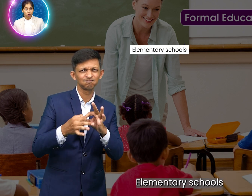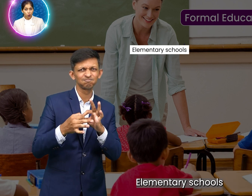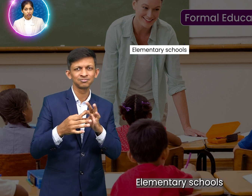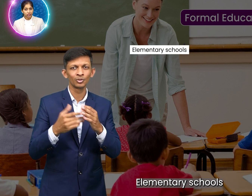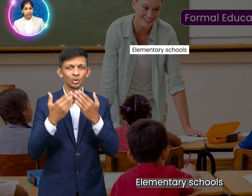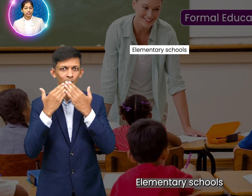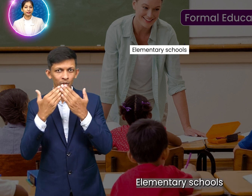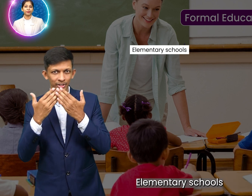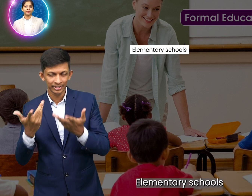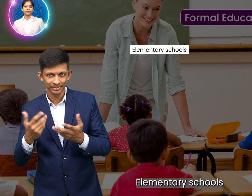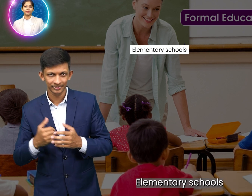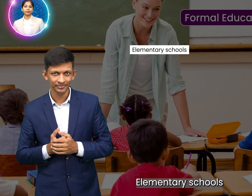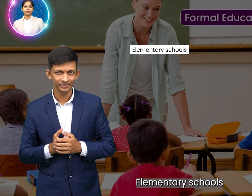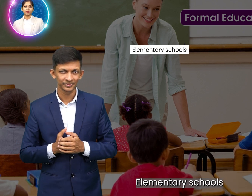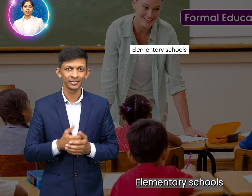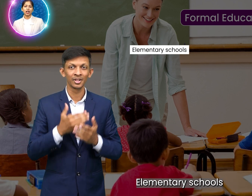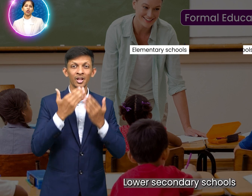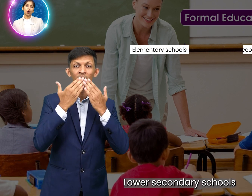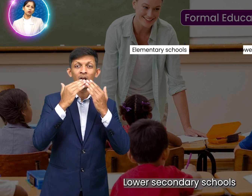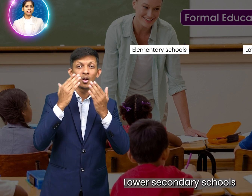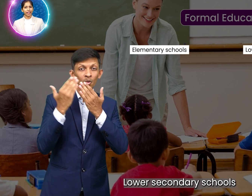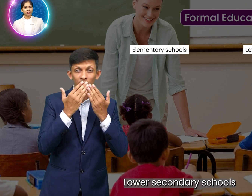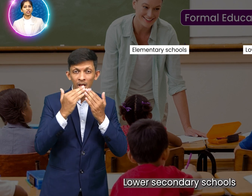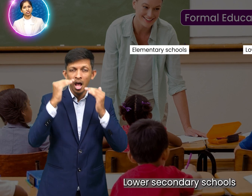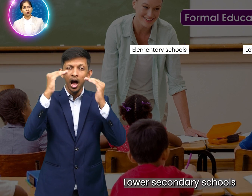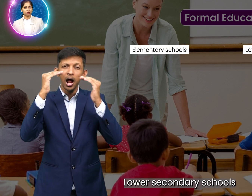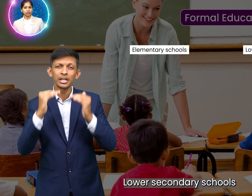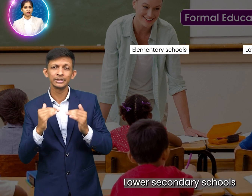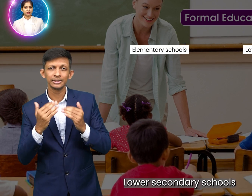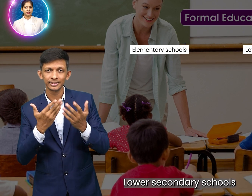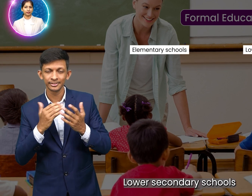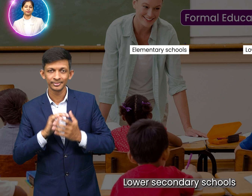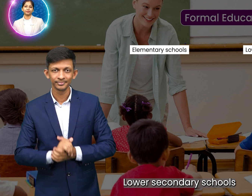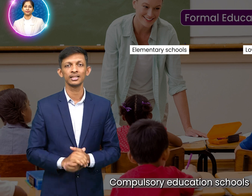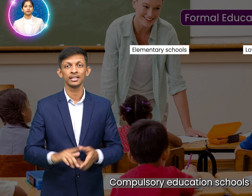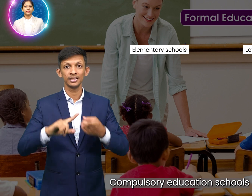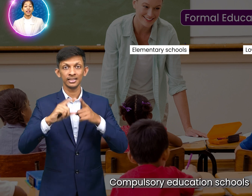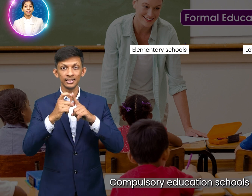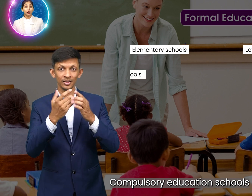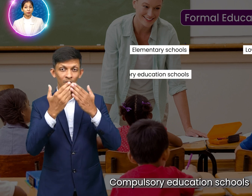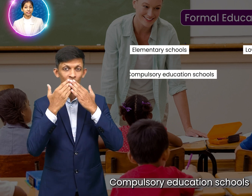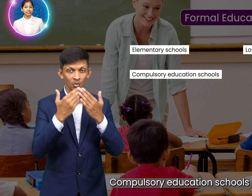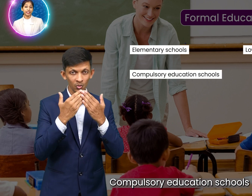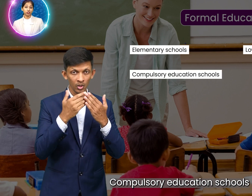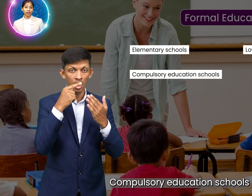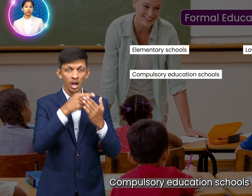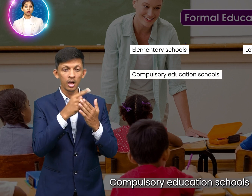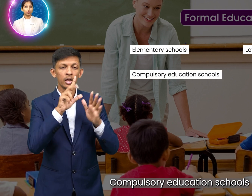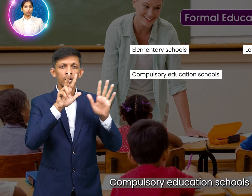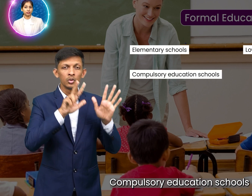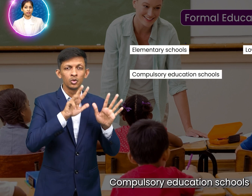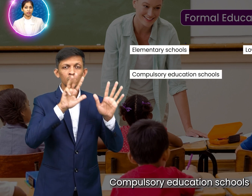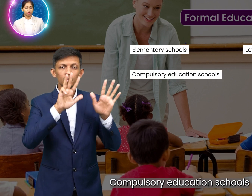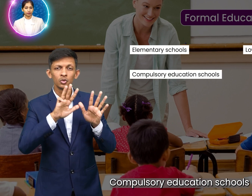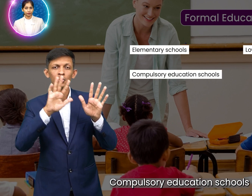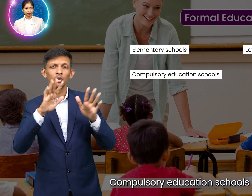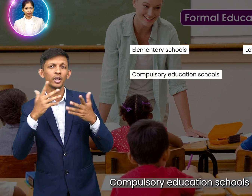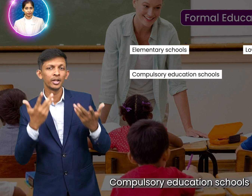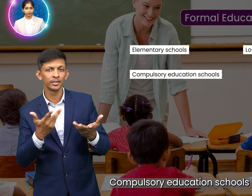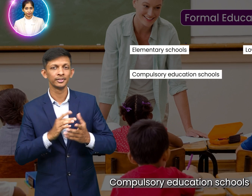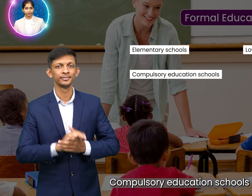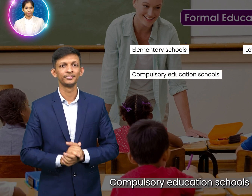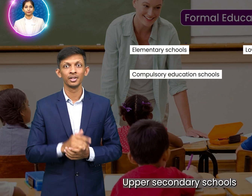elementary schools, lower secondary schools, compulsory education schools,